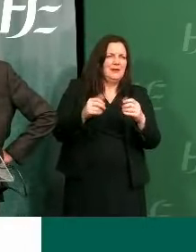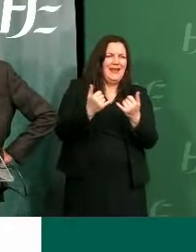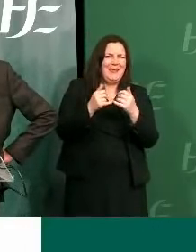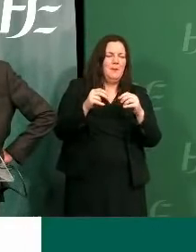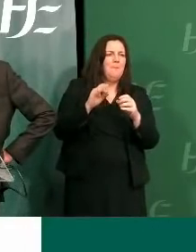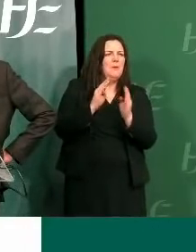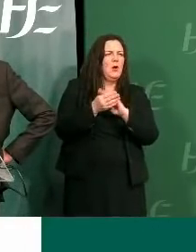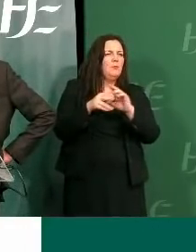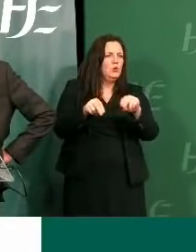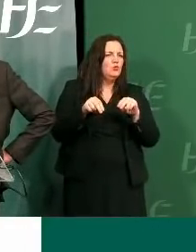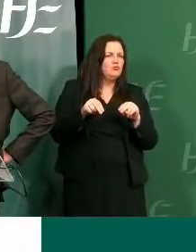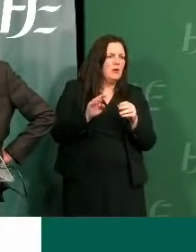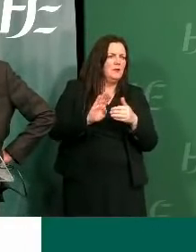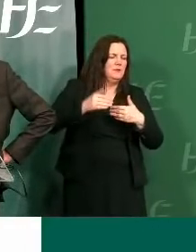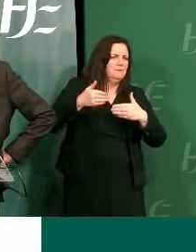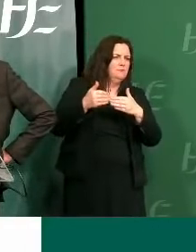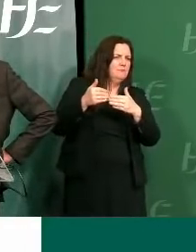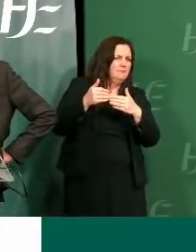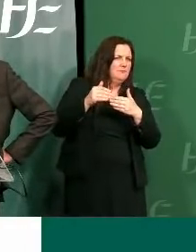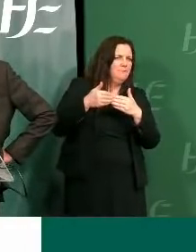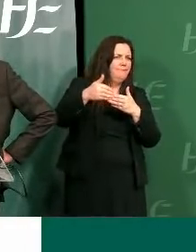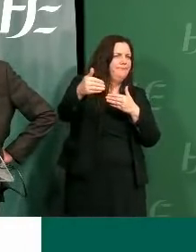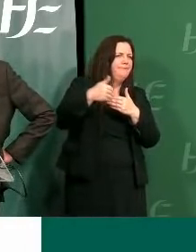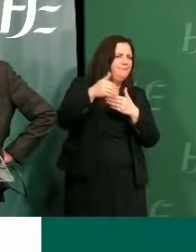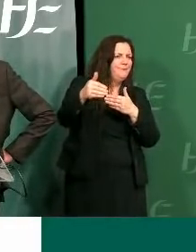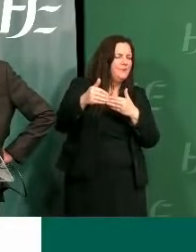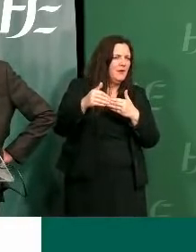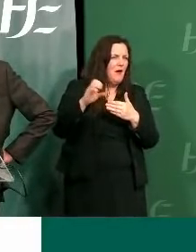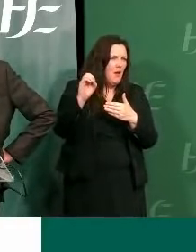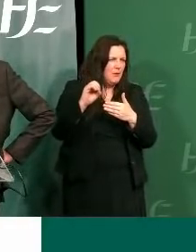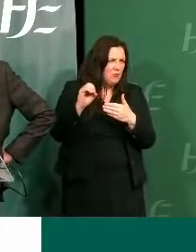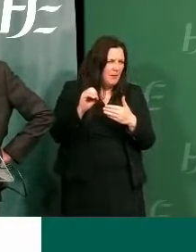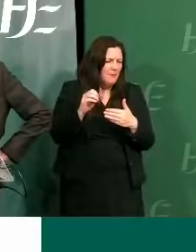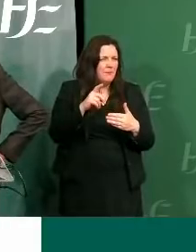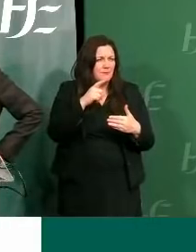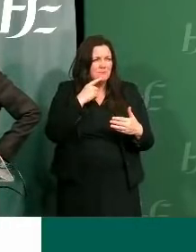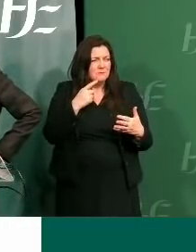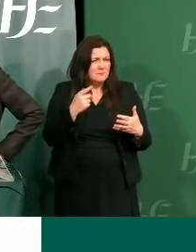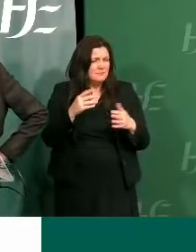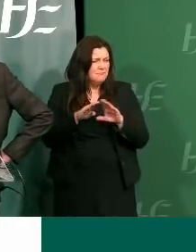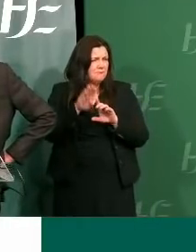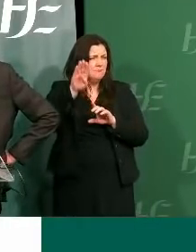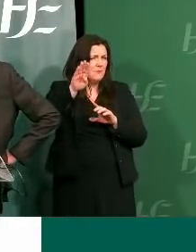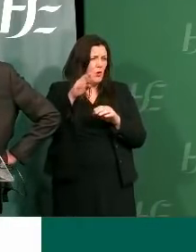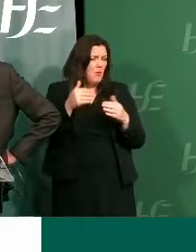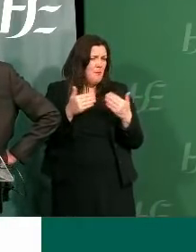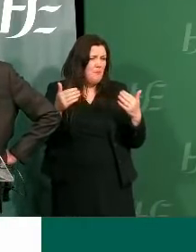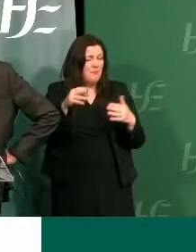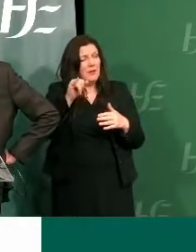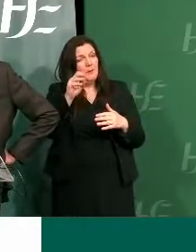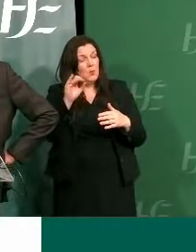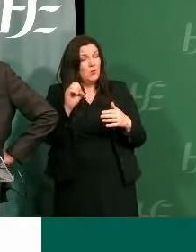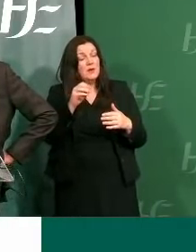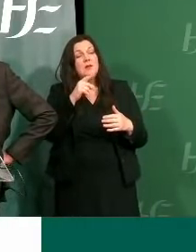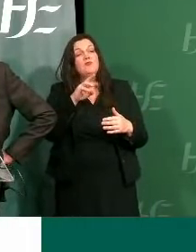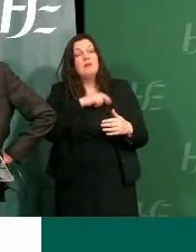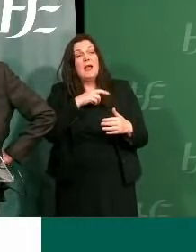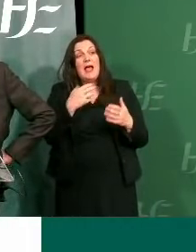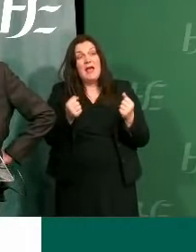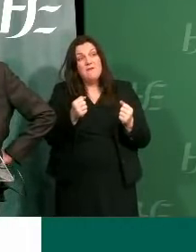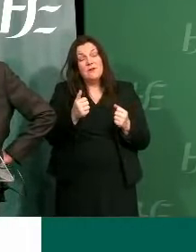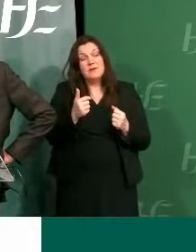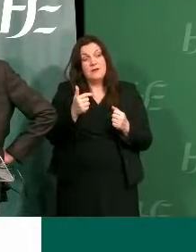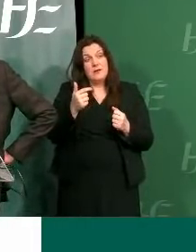2 show significant reduced neutralization levels. The levels after the booster dose compared to levels observed after 2 doses against